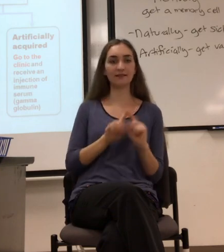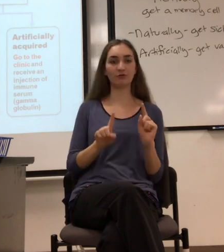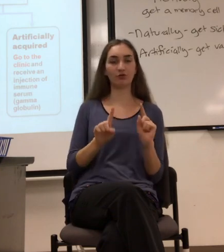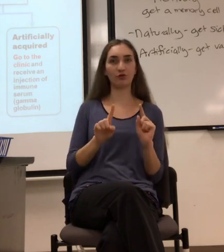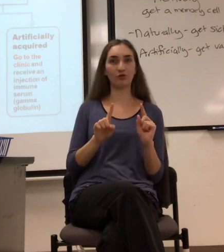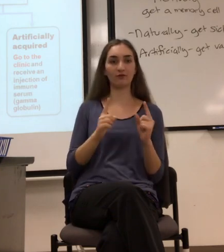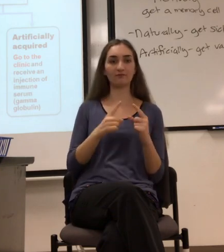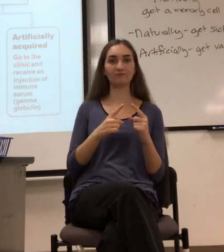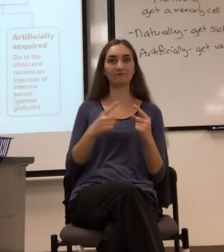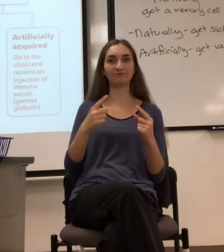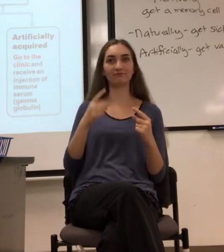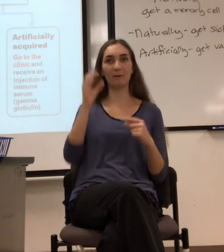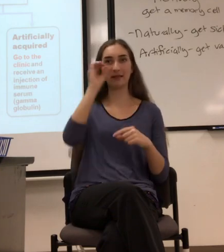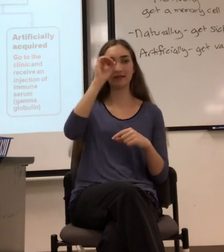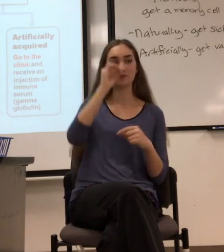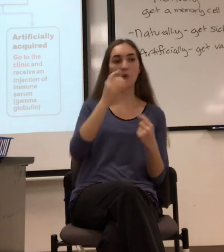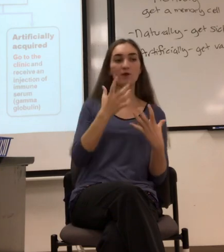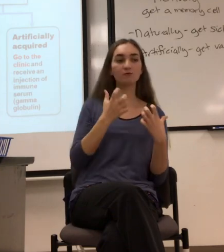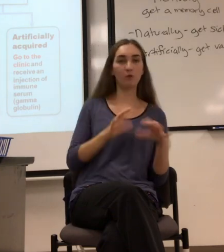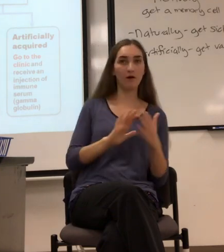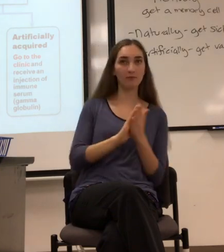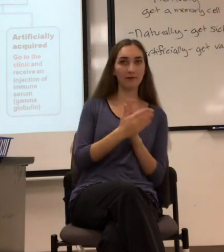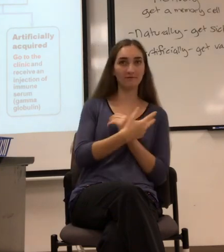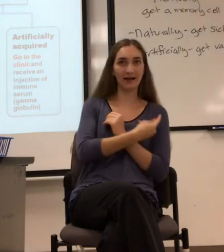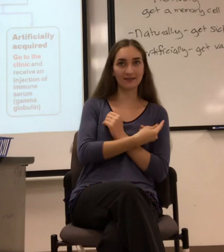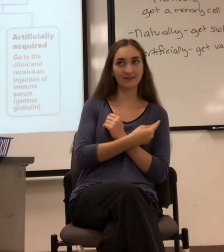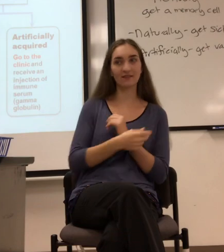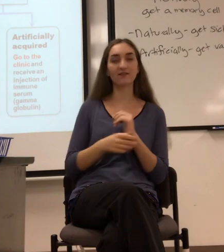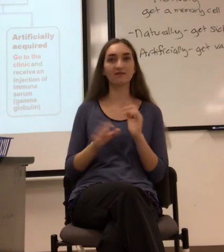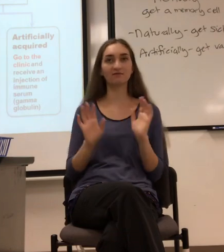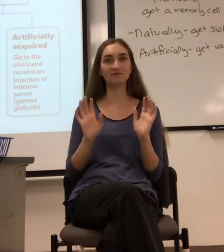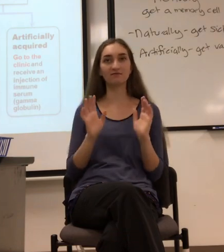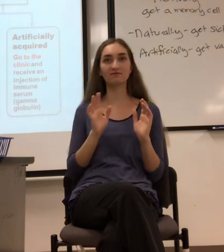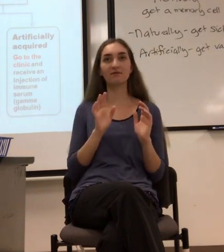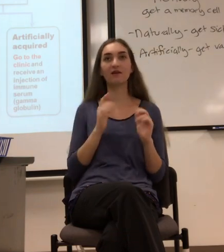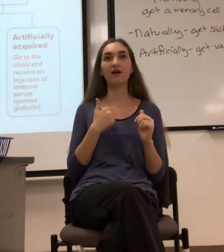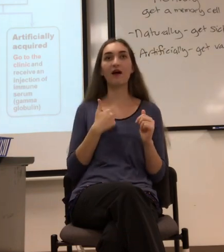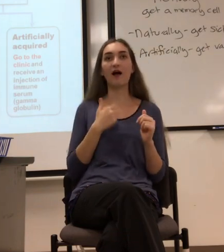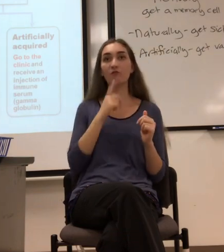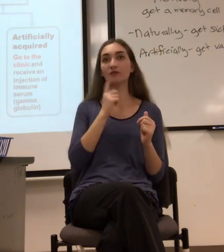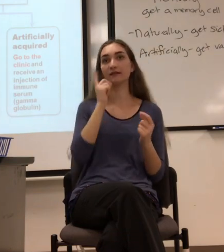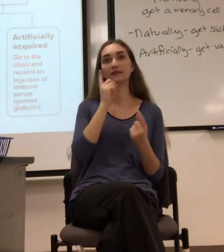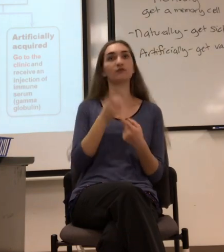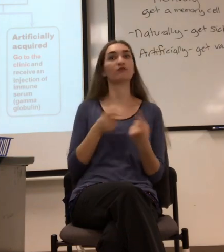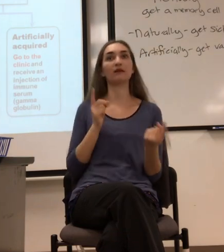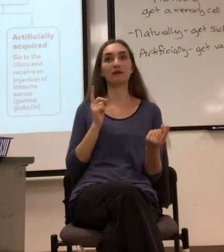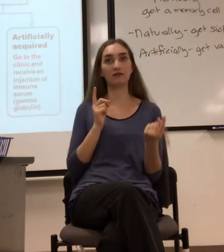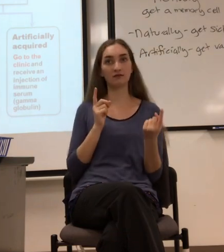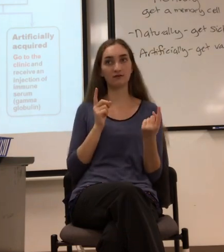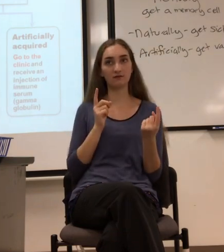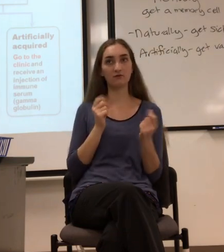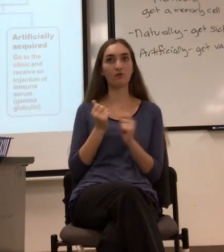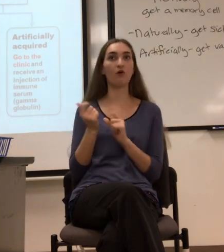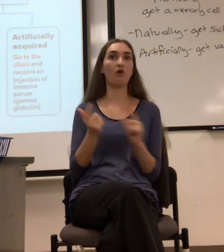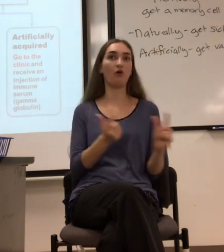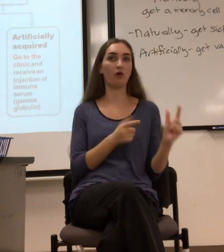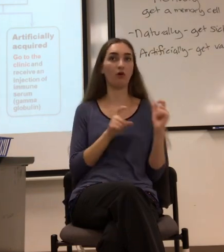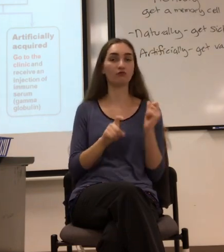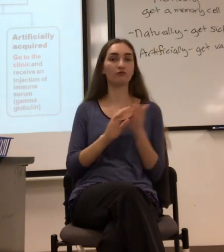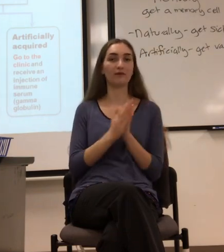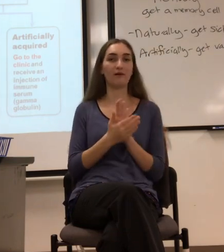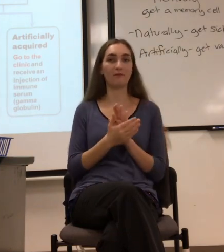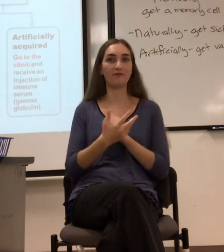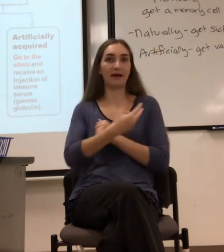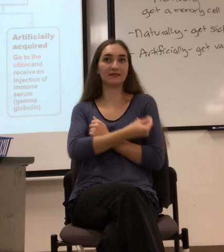I don't want to get vaccinated. There's this or that. And I totally disagree with it. You need to get vaccinated,